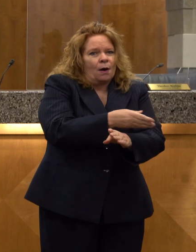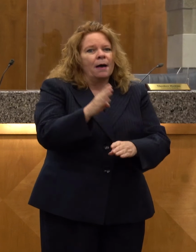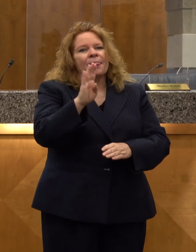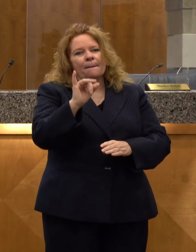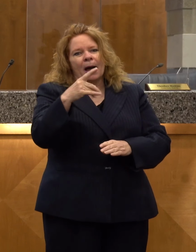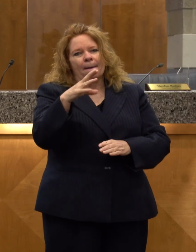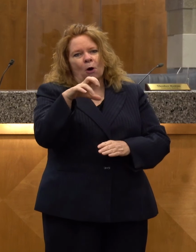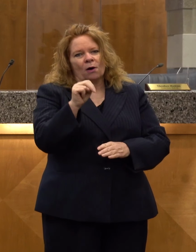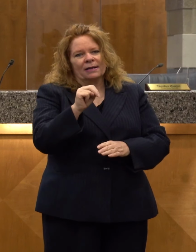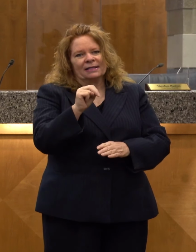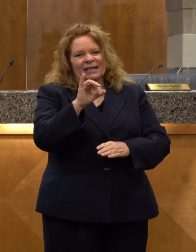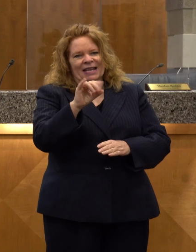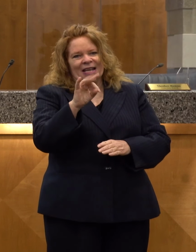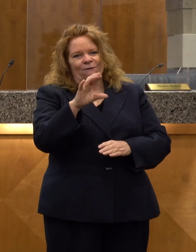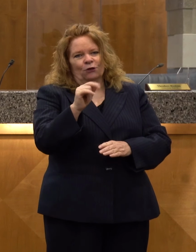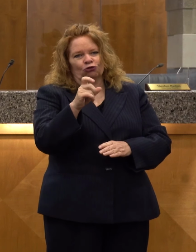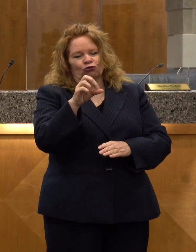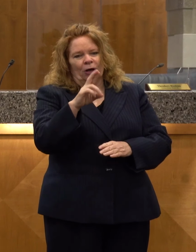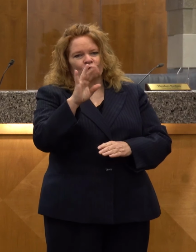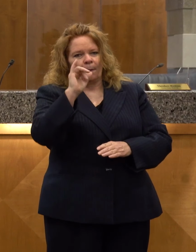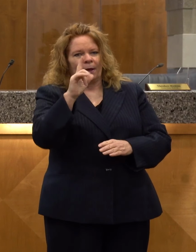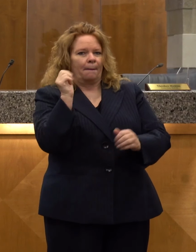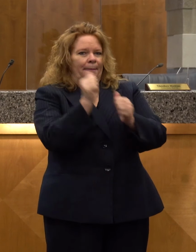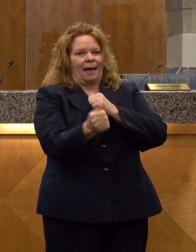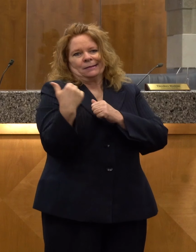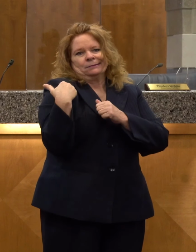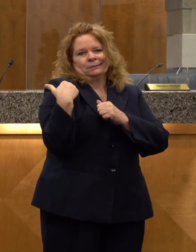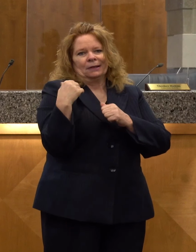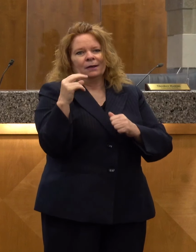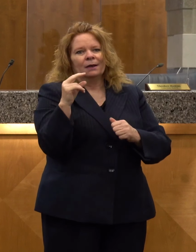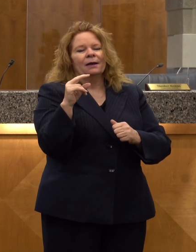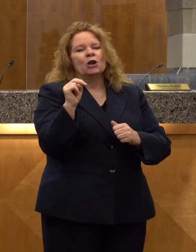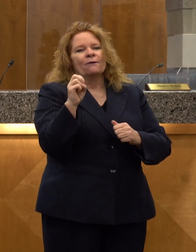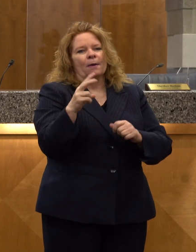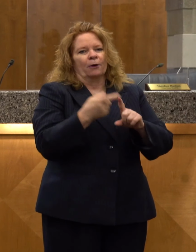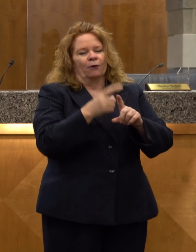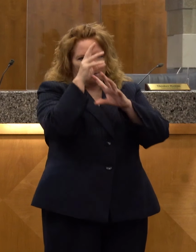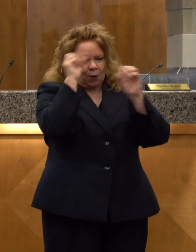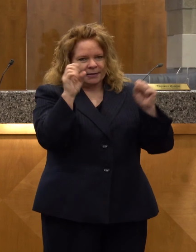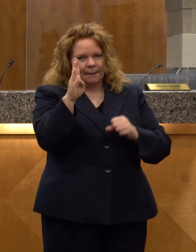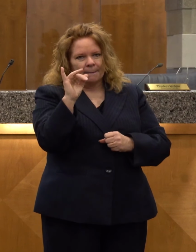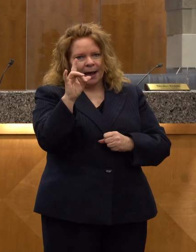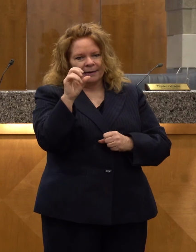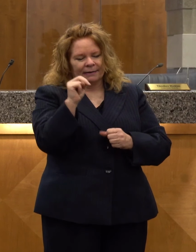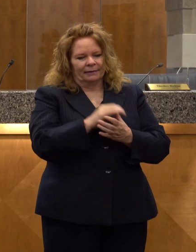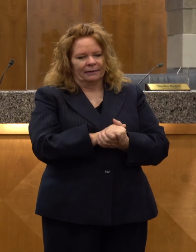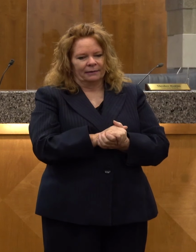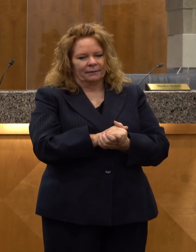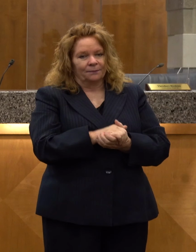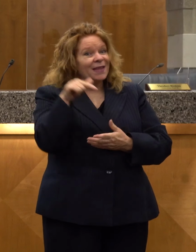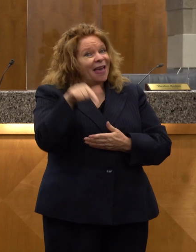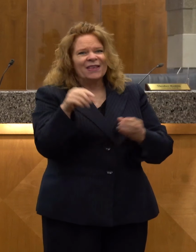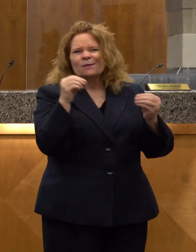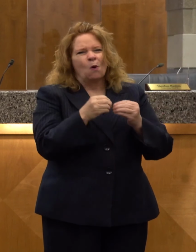infrastructure bill was signed into law in November by President Biden. This will be much more than